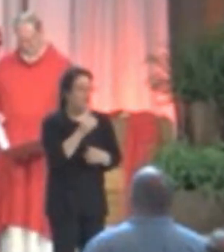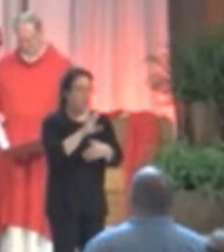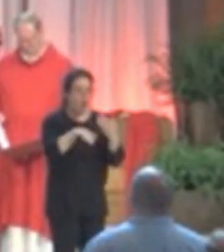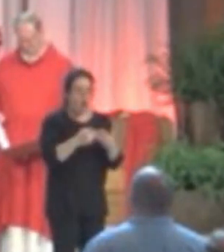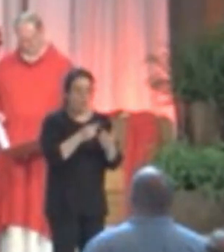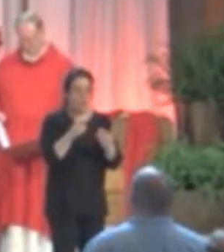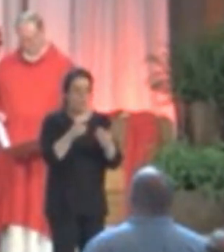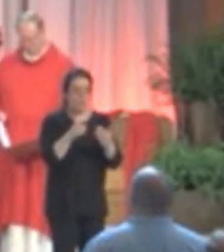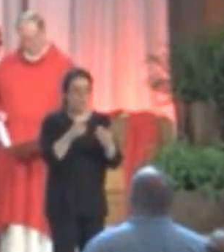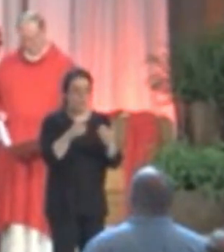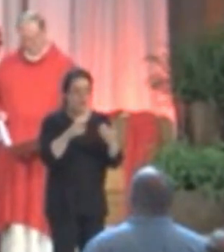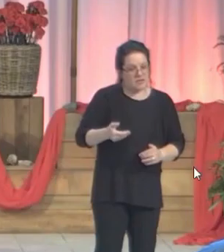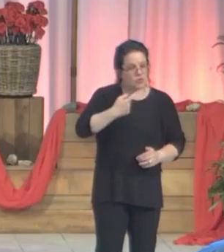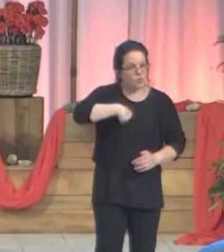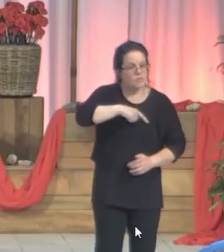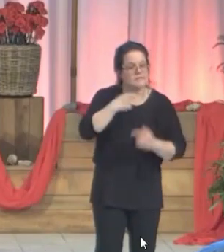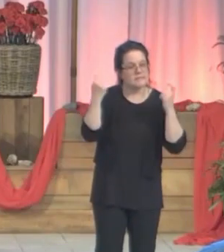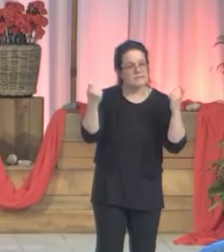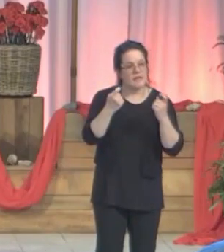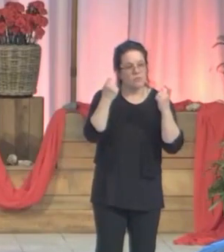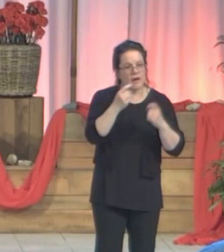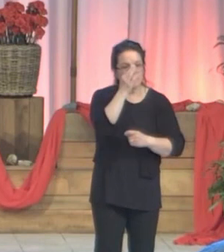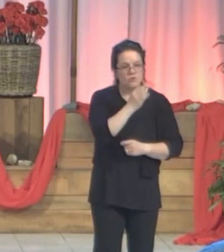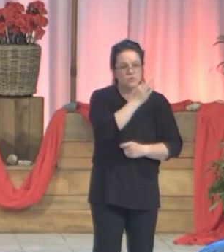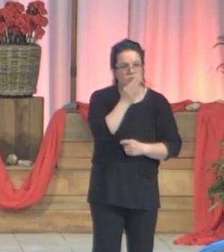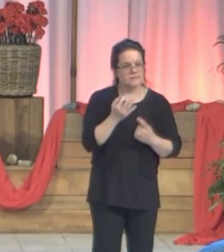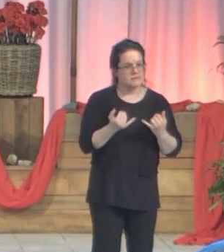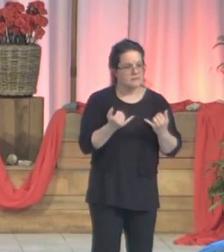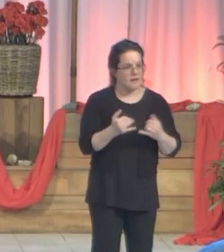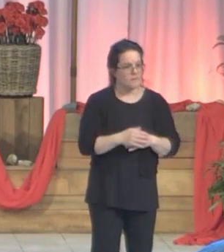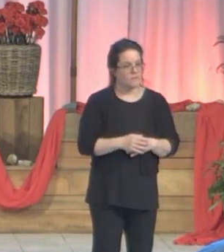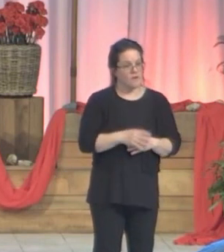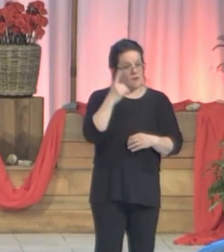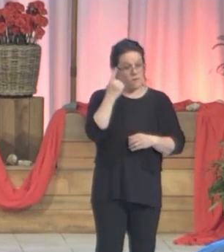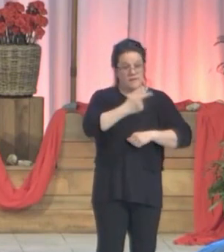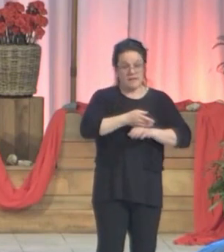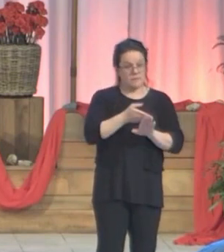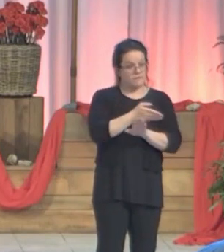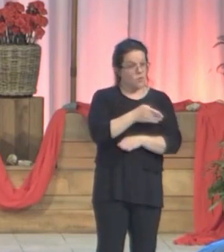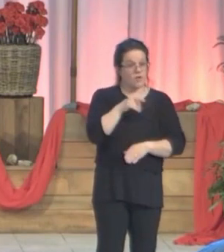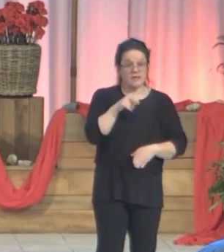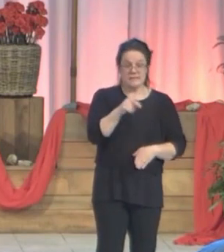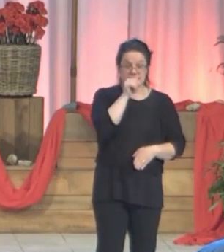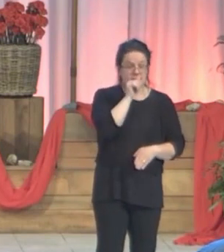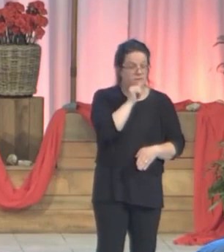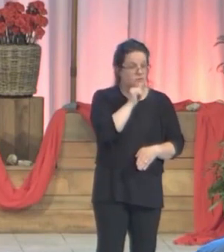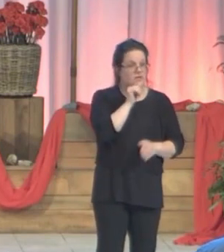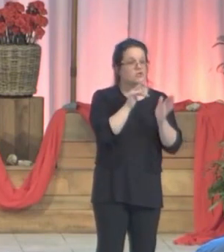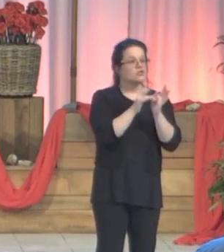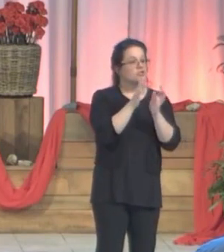in harm's way be protected. Celebrate this Eucharist today. All right. For on We're the day fast forwarding to the consecration. Suffer,